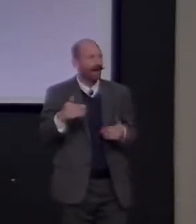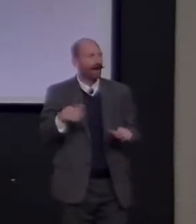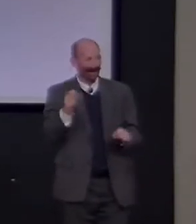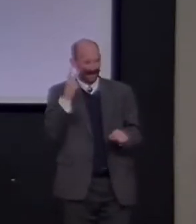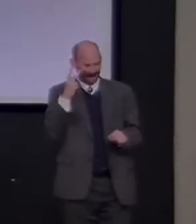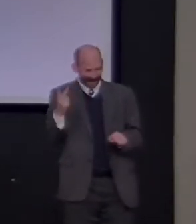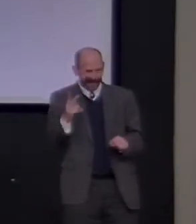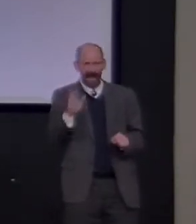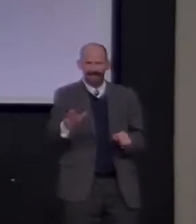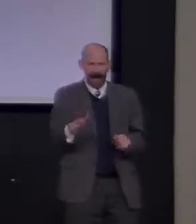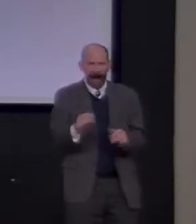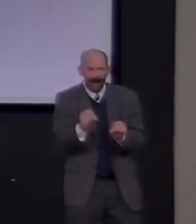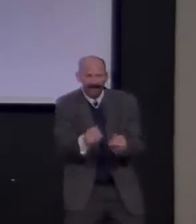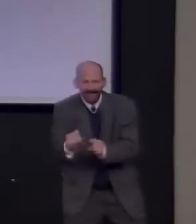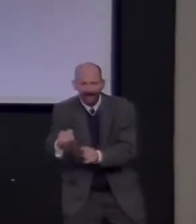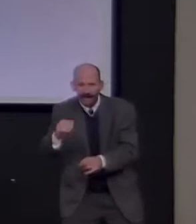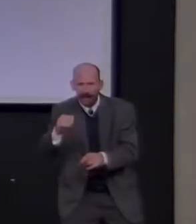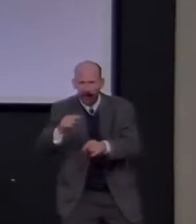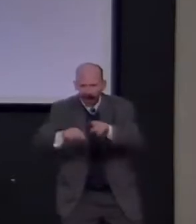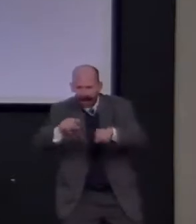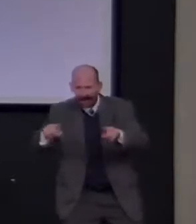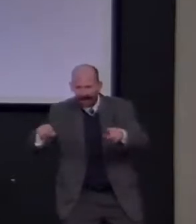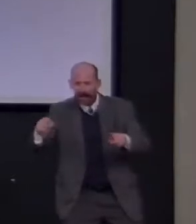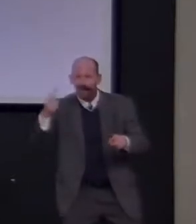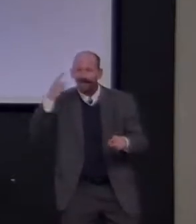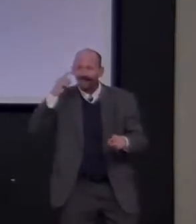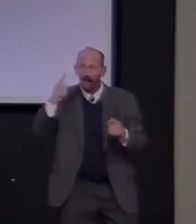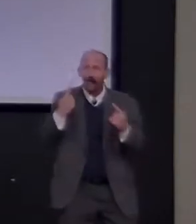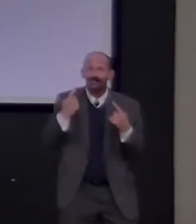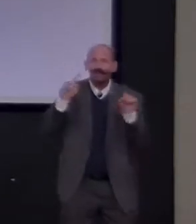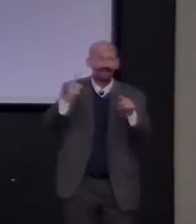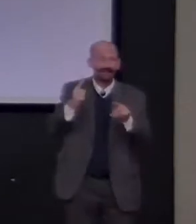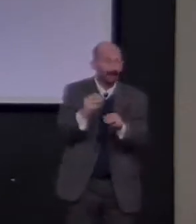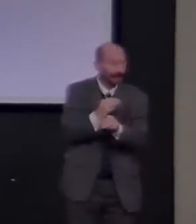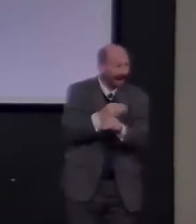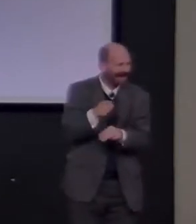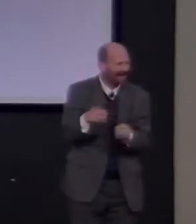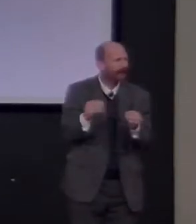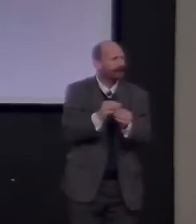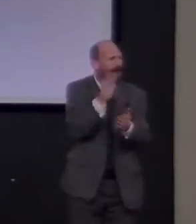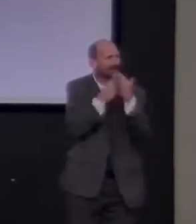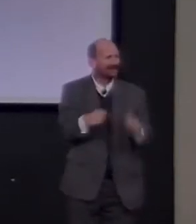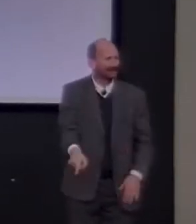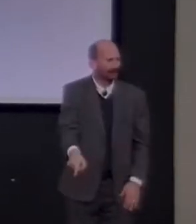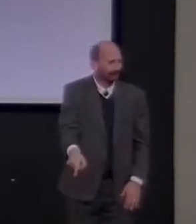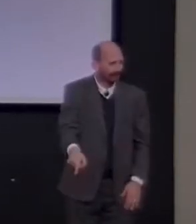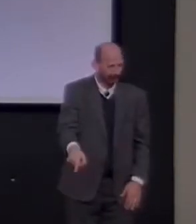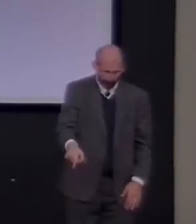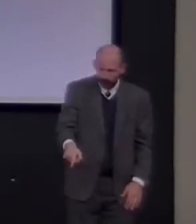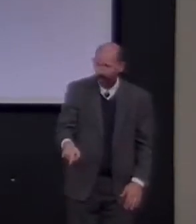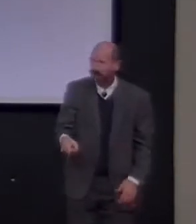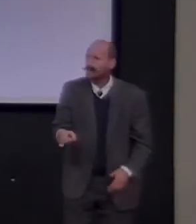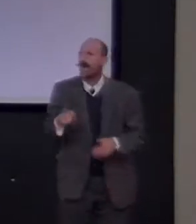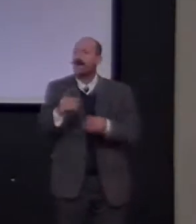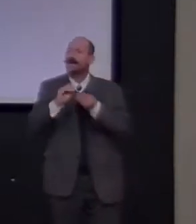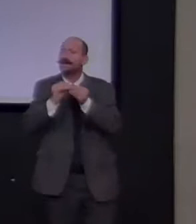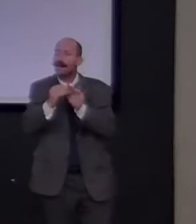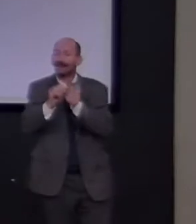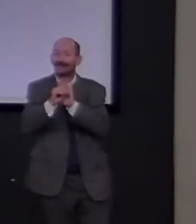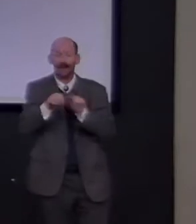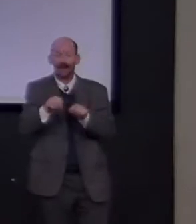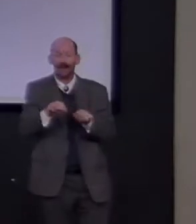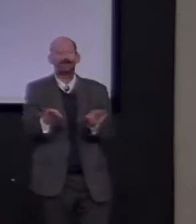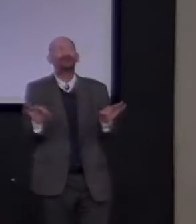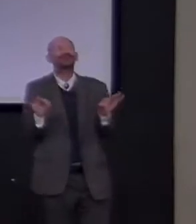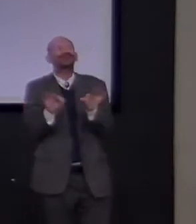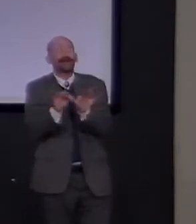individual differences in arithmetic achievement. So from this, we could conclude that the processing of number symbols is critical, and